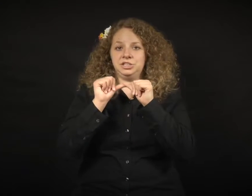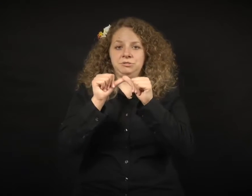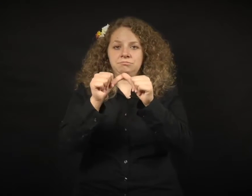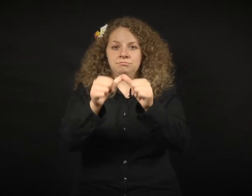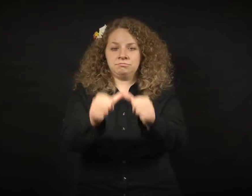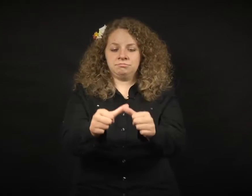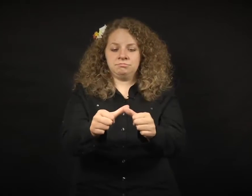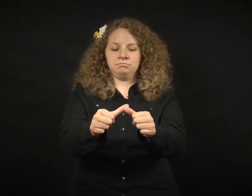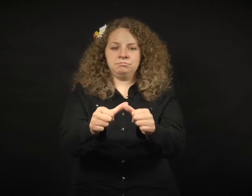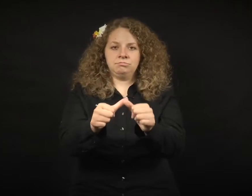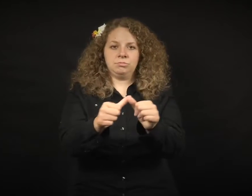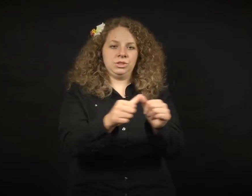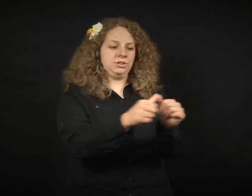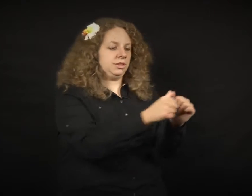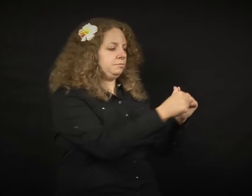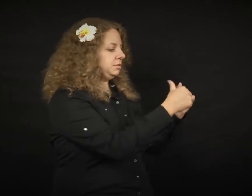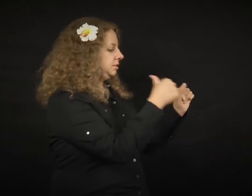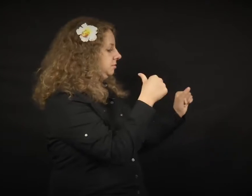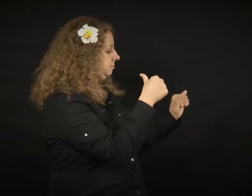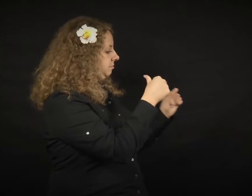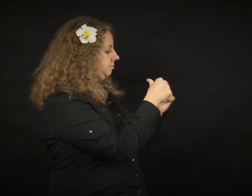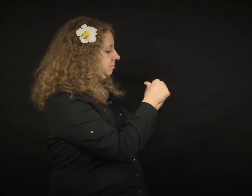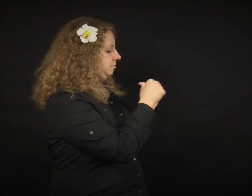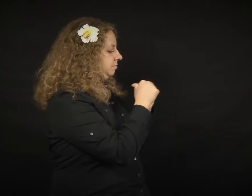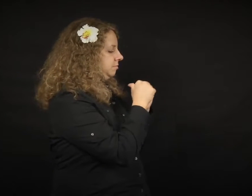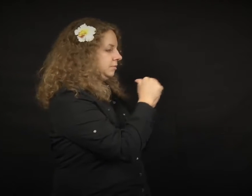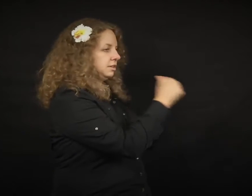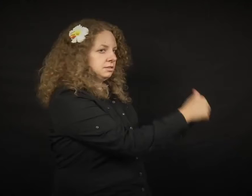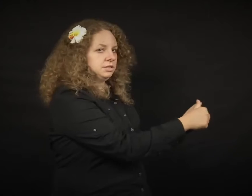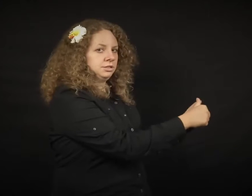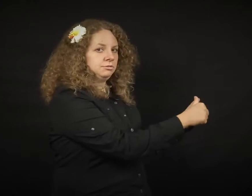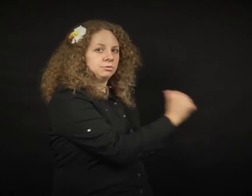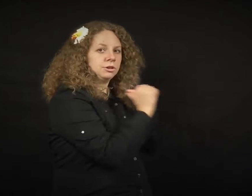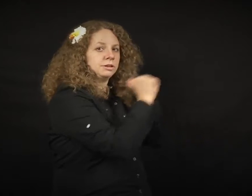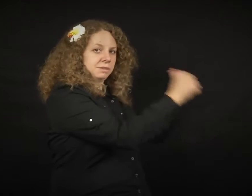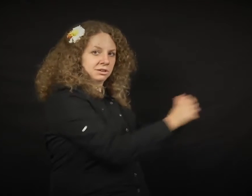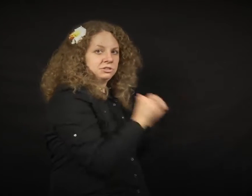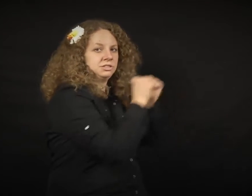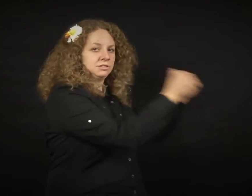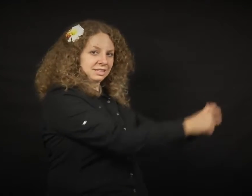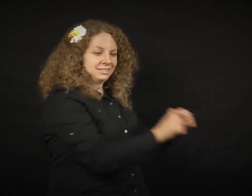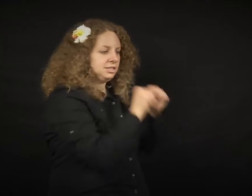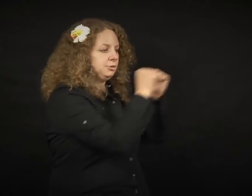Continue. With your thumbs, continue. It can be